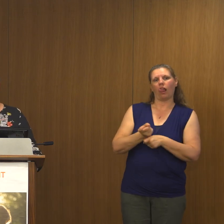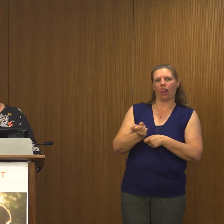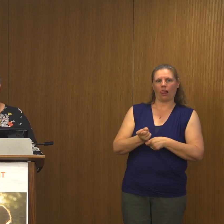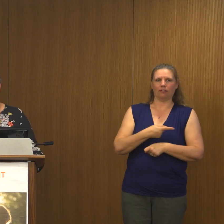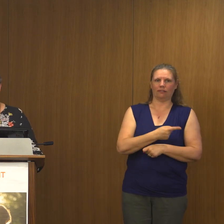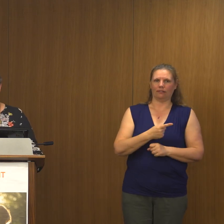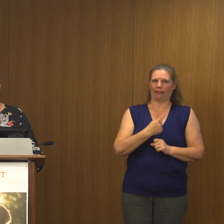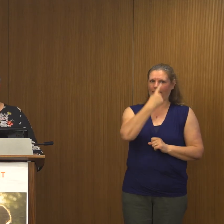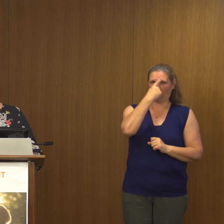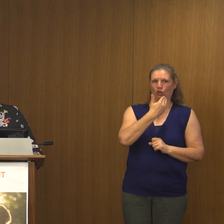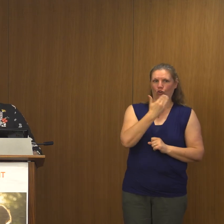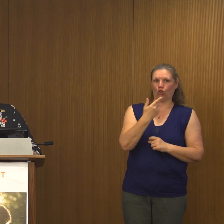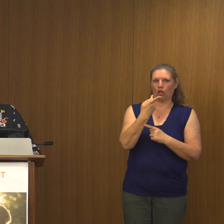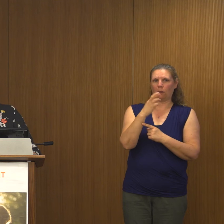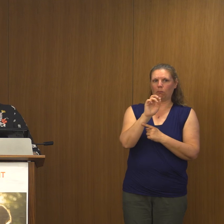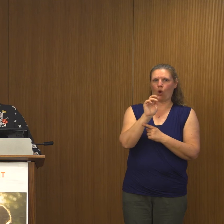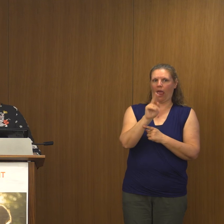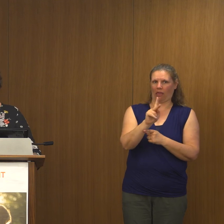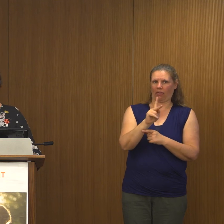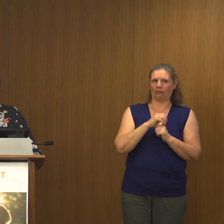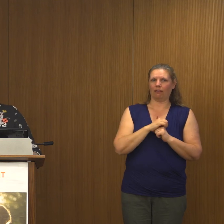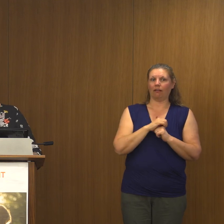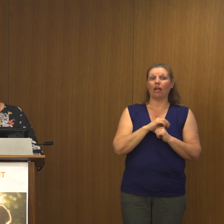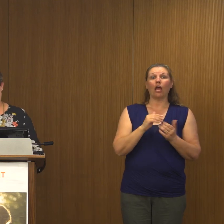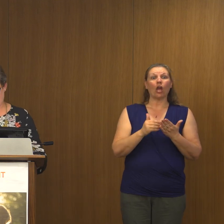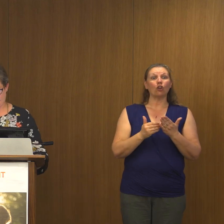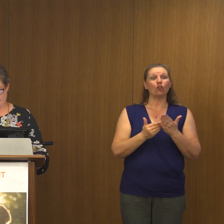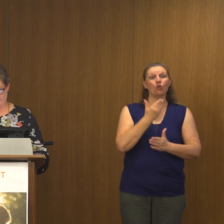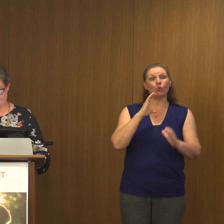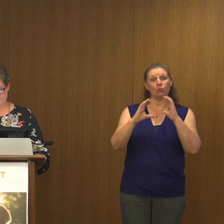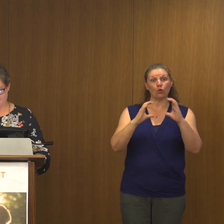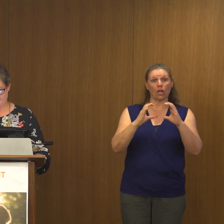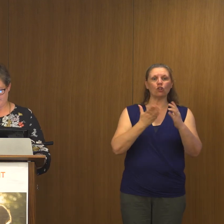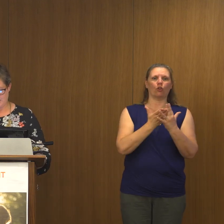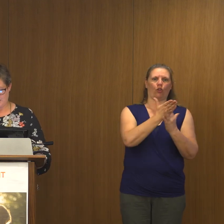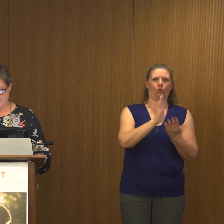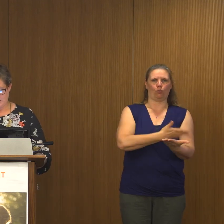himself quite hilarious. And music has recently become another way for him to communicate with the world.